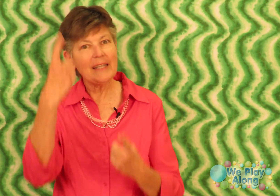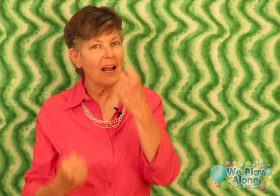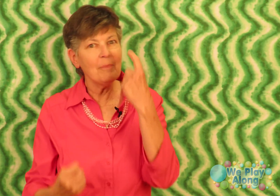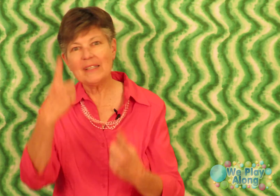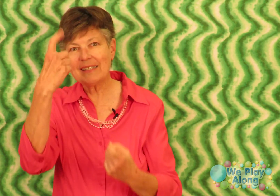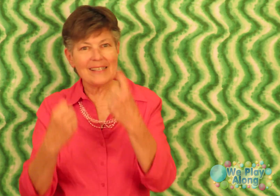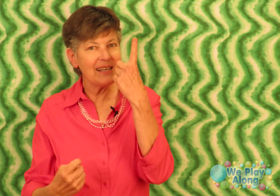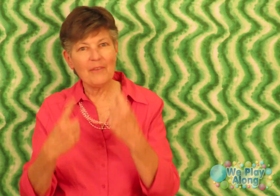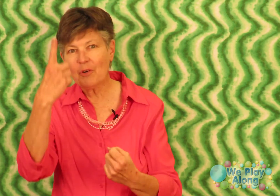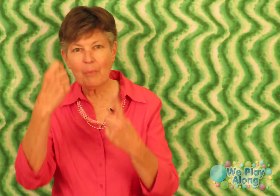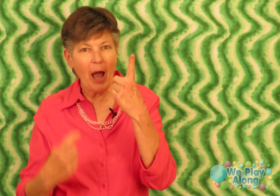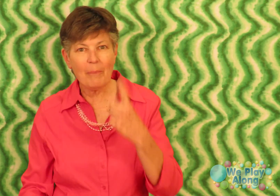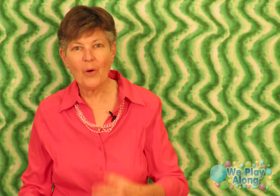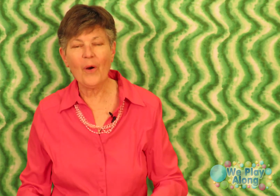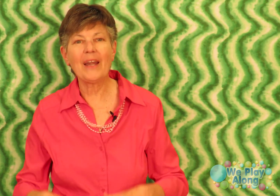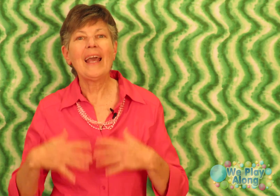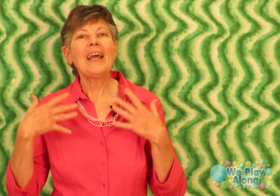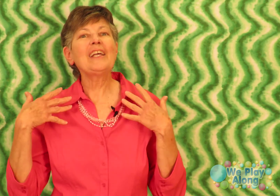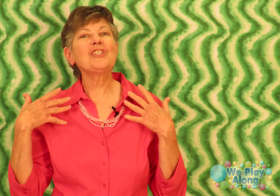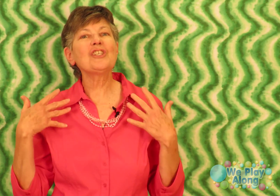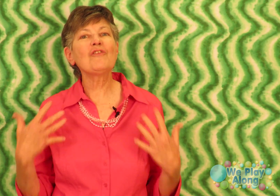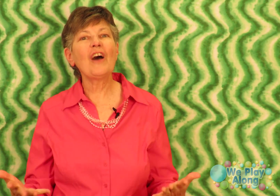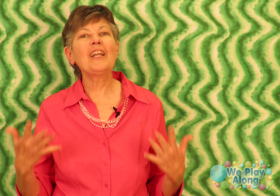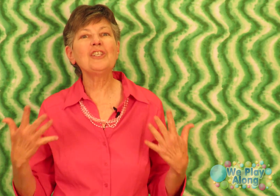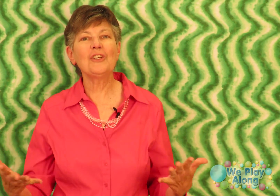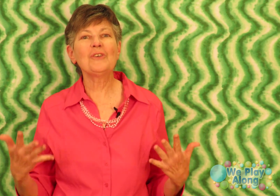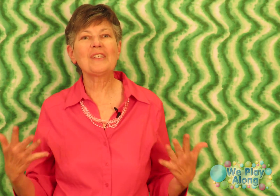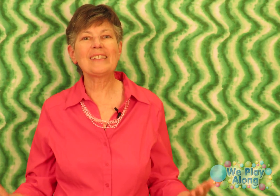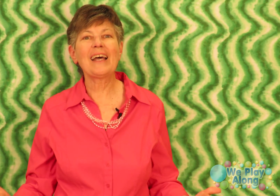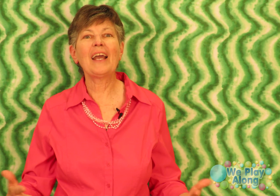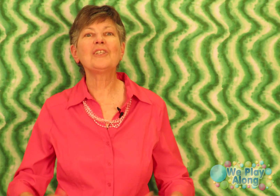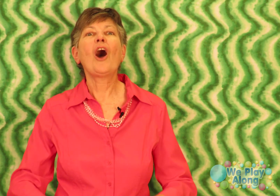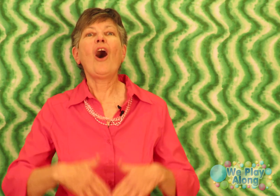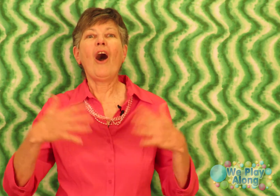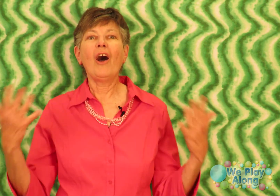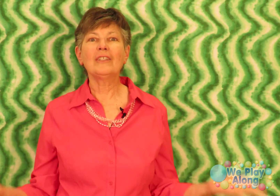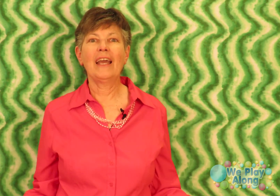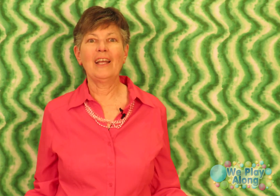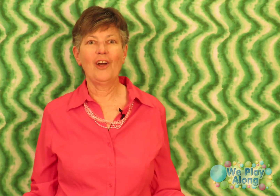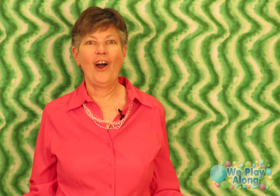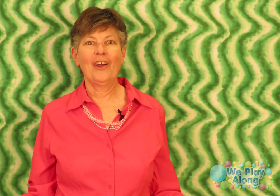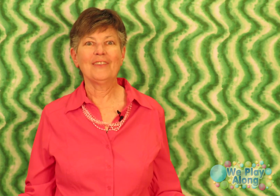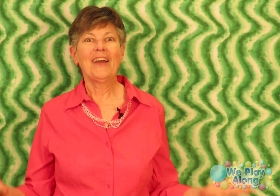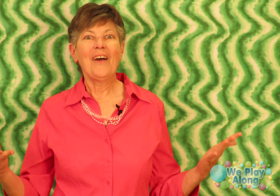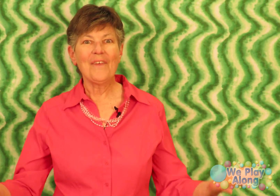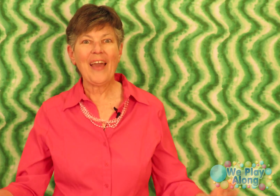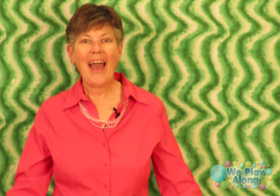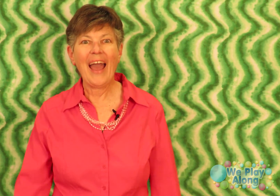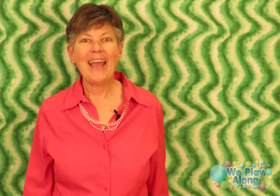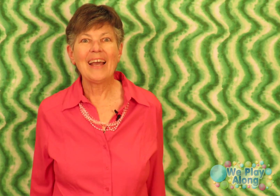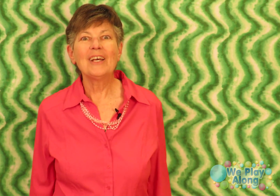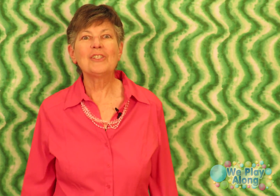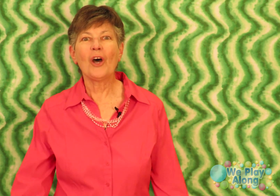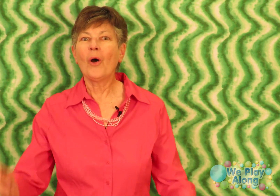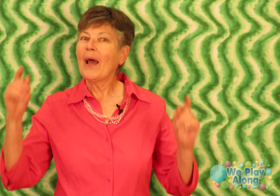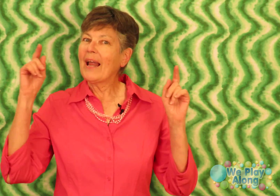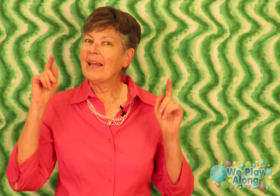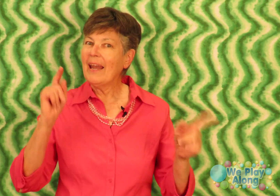tell them this is a sign for popcorn. It's just fun to use the signs all day long. Okay? So